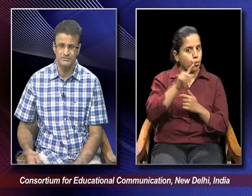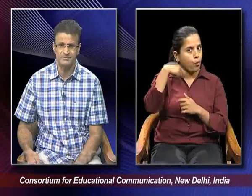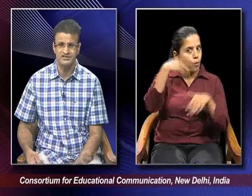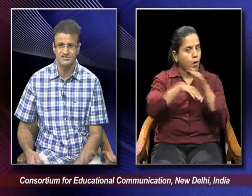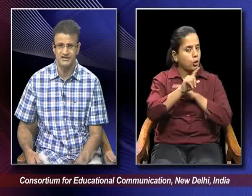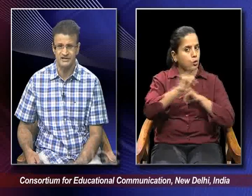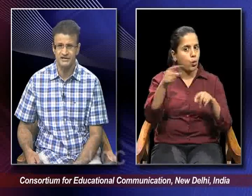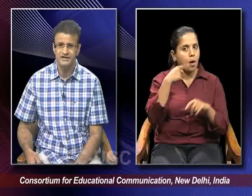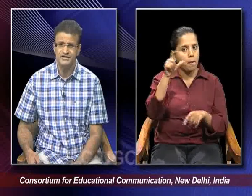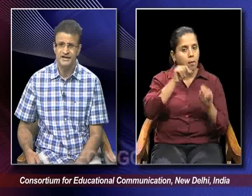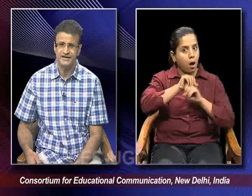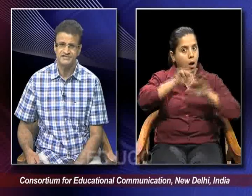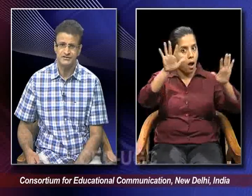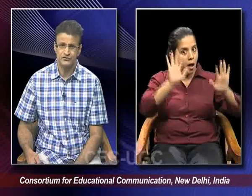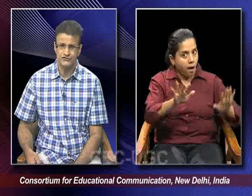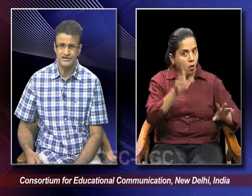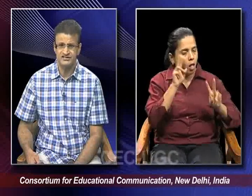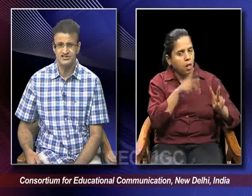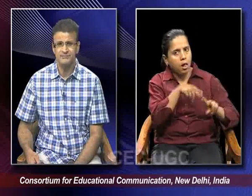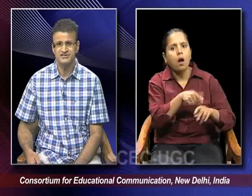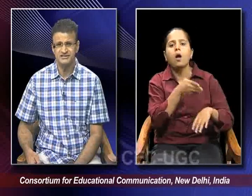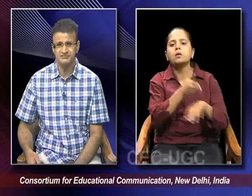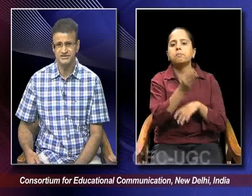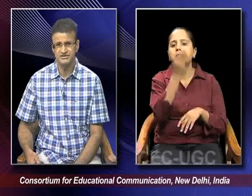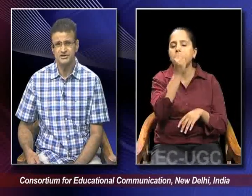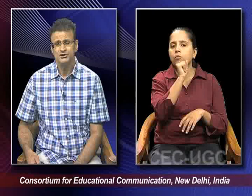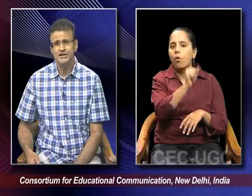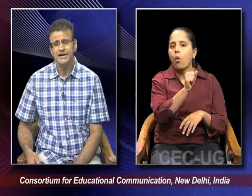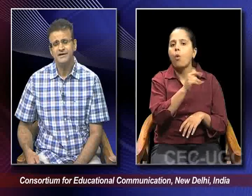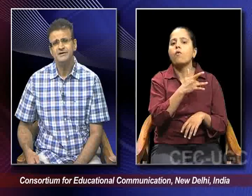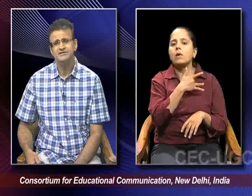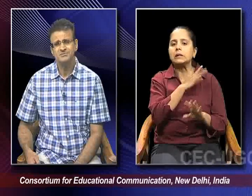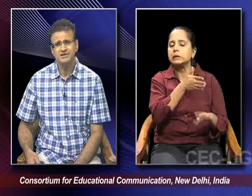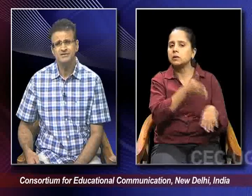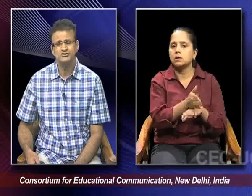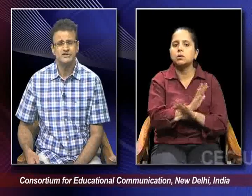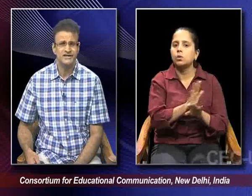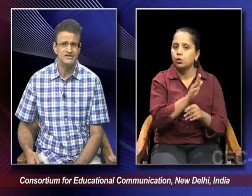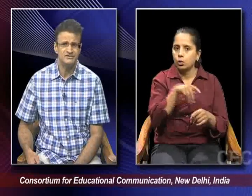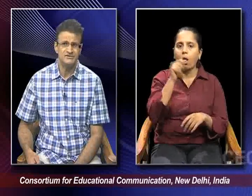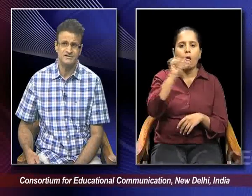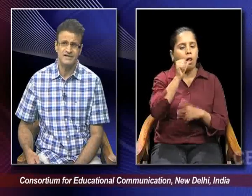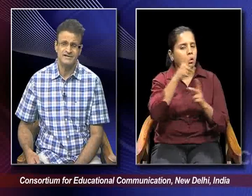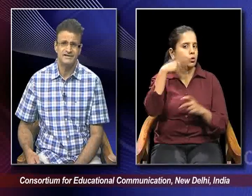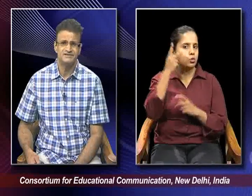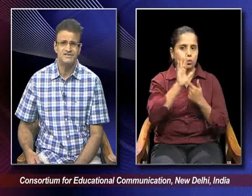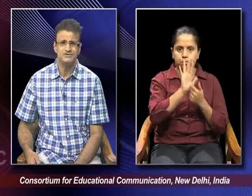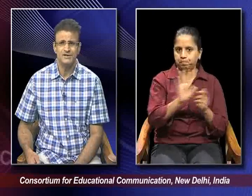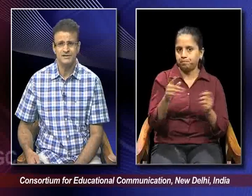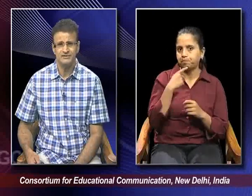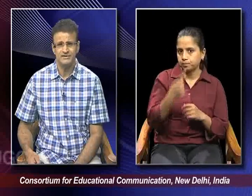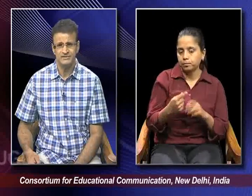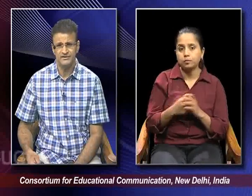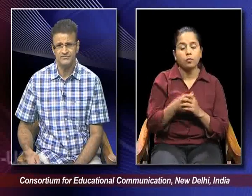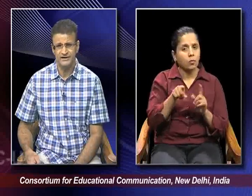for public screening, as it would offend the Islamic sentiments. And similar was the case with other ideas as